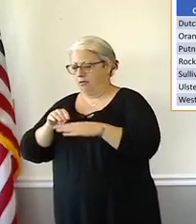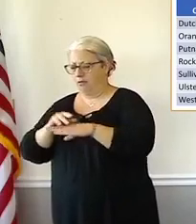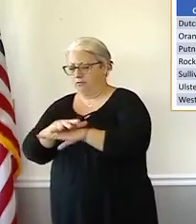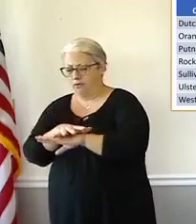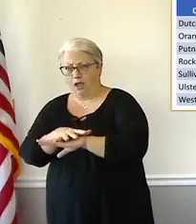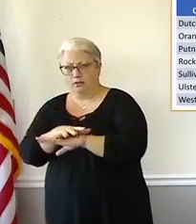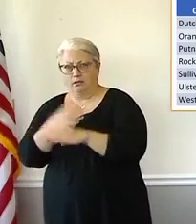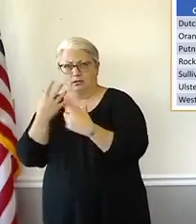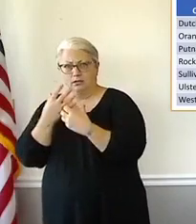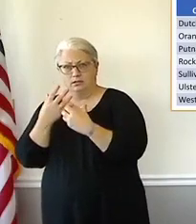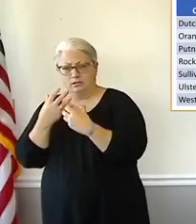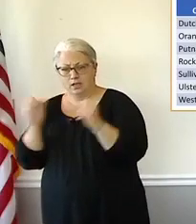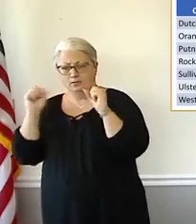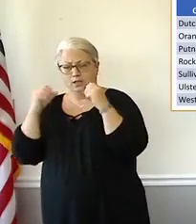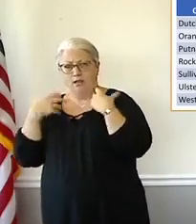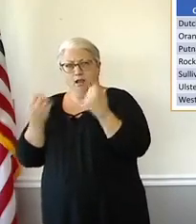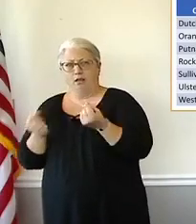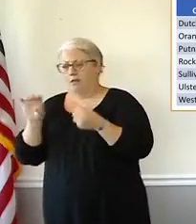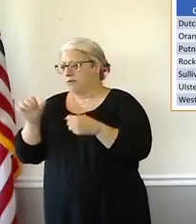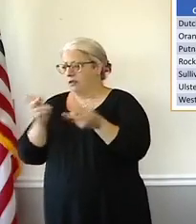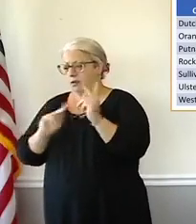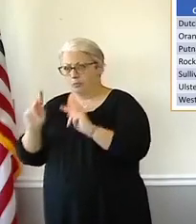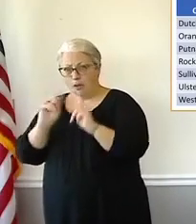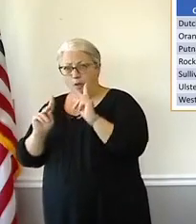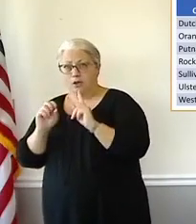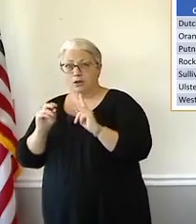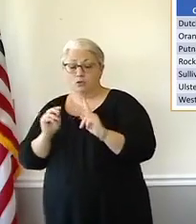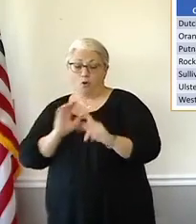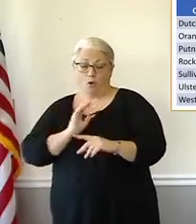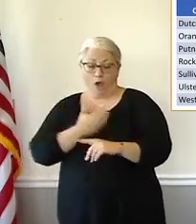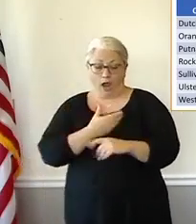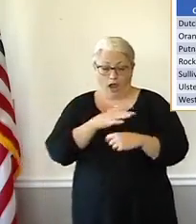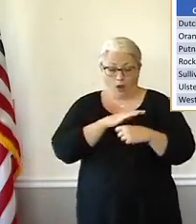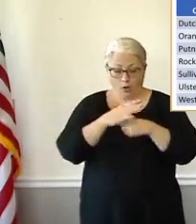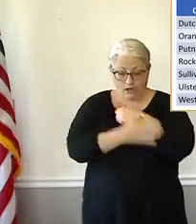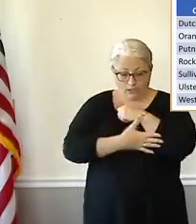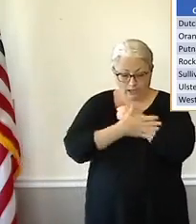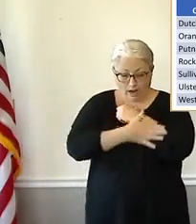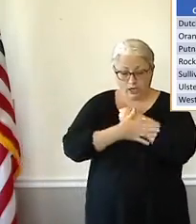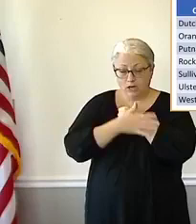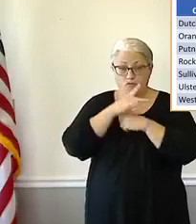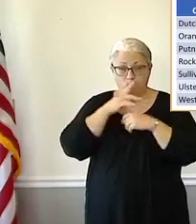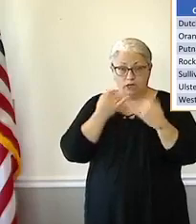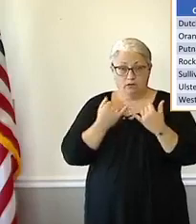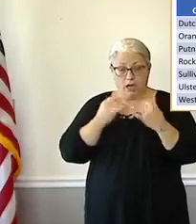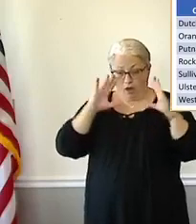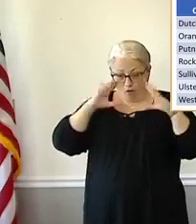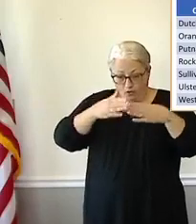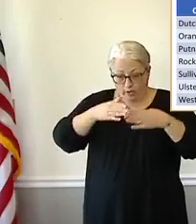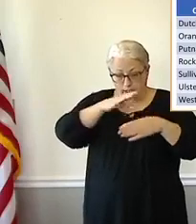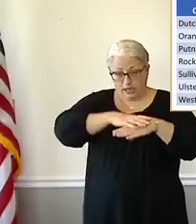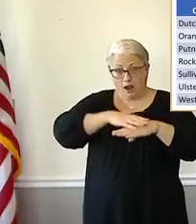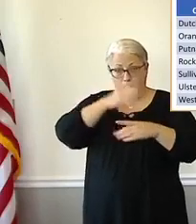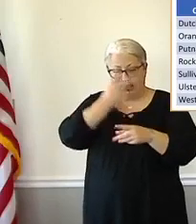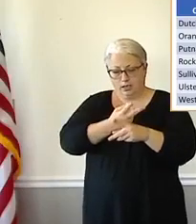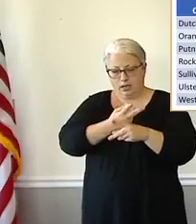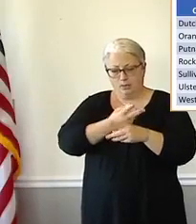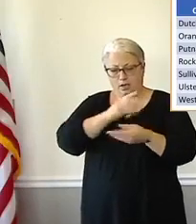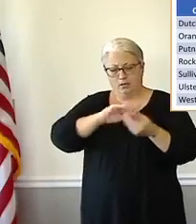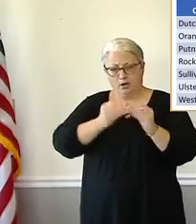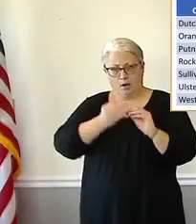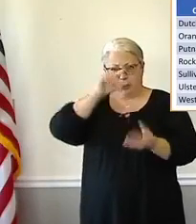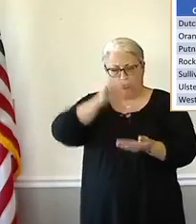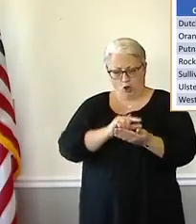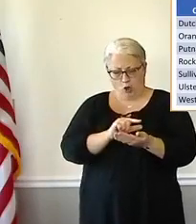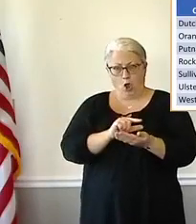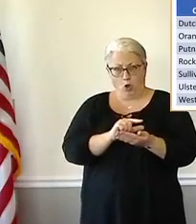as long as we continue to follow the guidance, as long as we keep our positivity rate down as low as we have, we are in a position to continue to